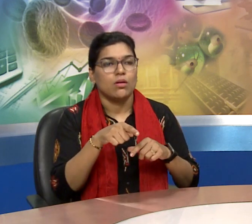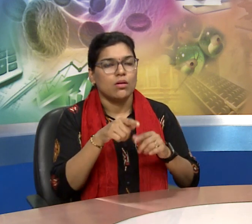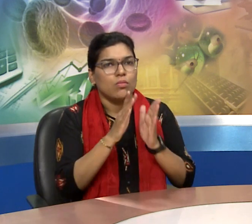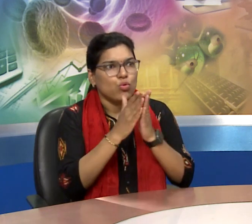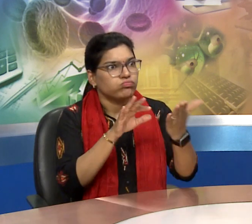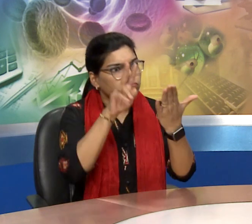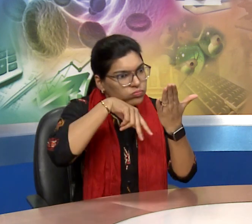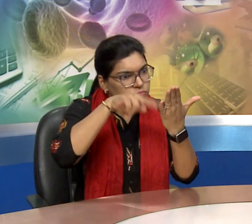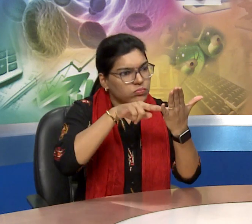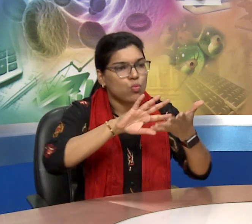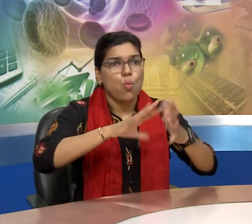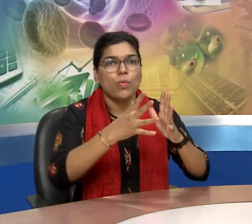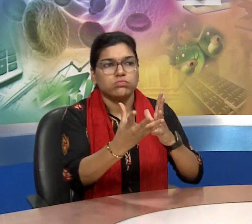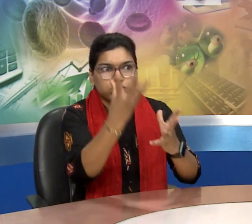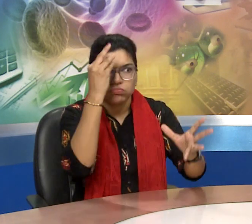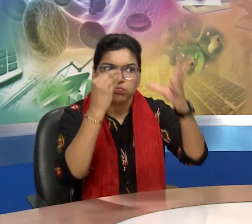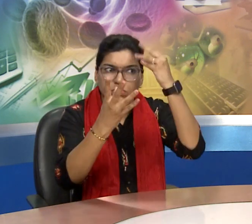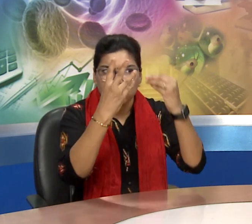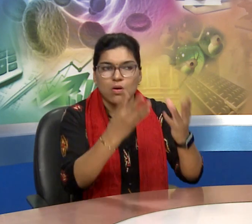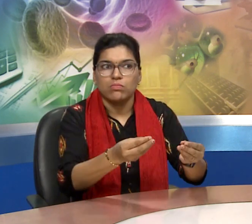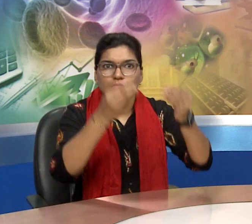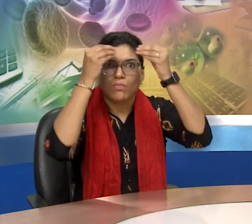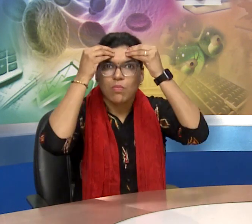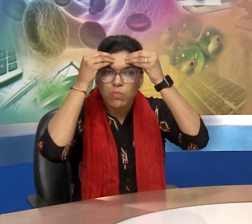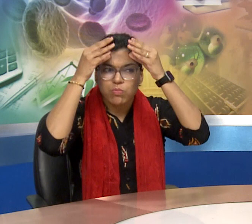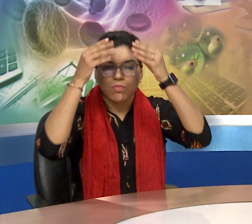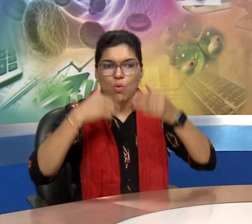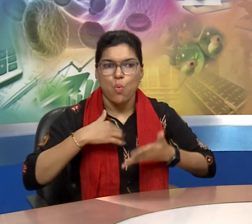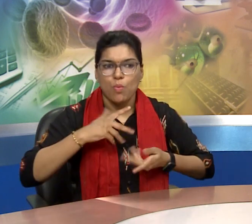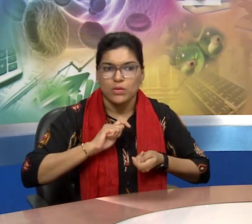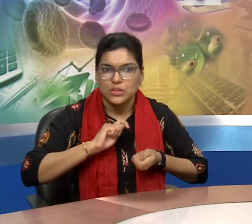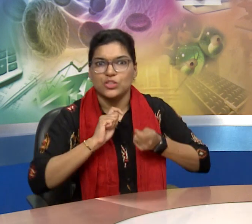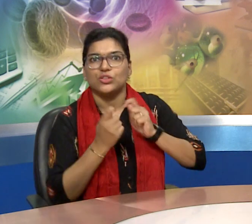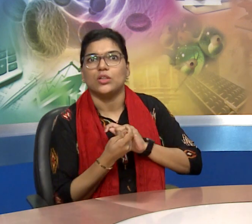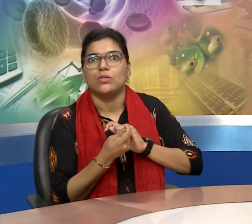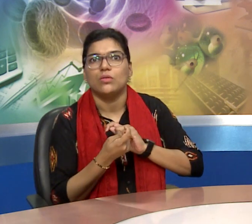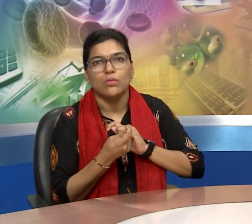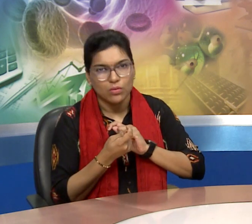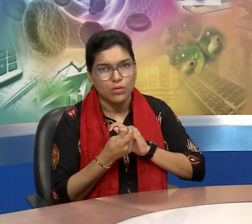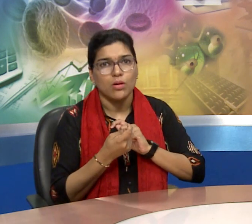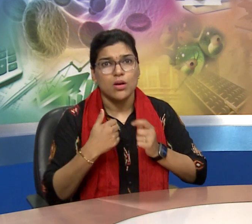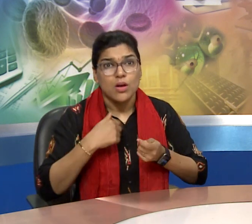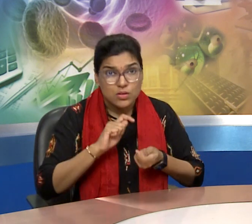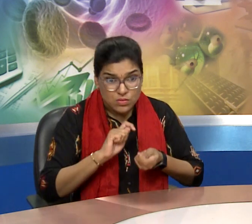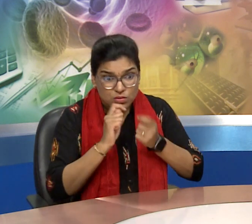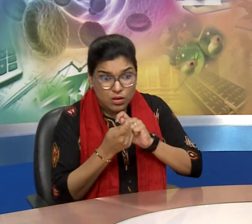Library service to all classes of people acts as an intellectual catalyst by providing